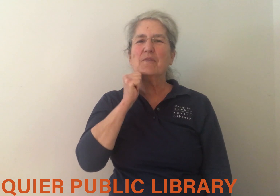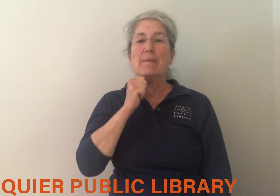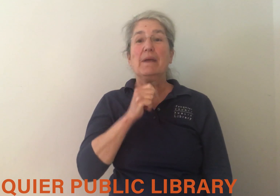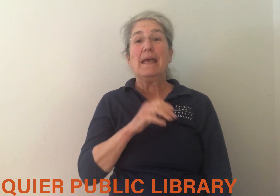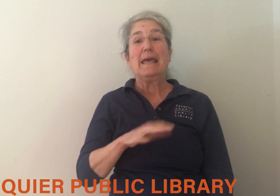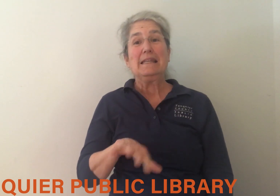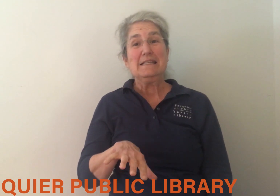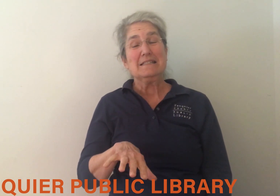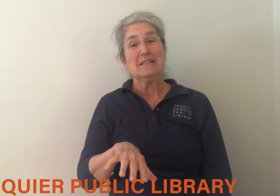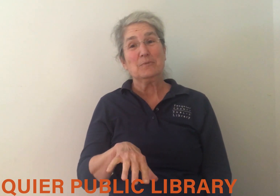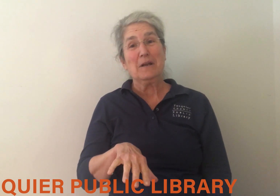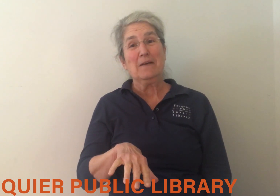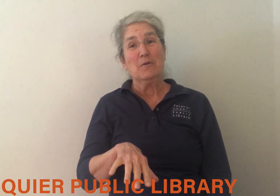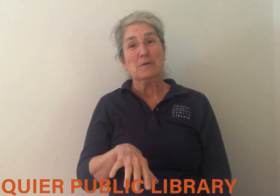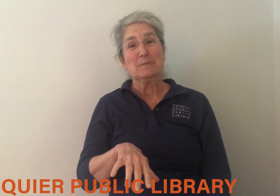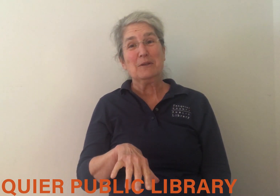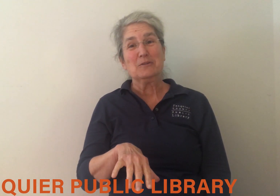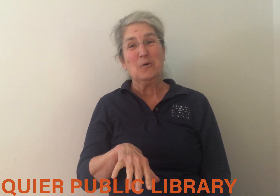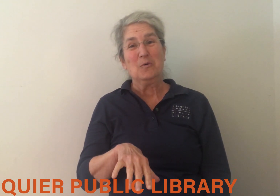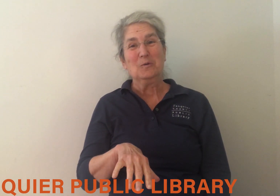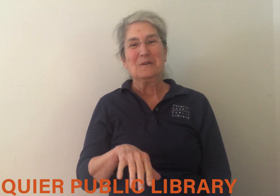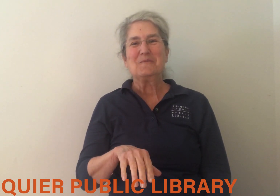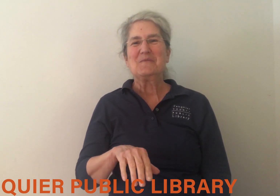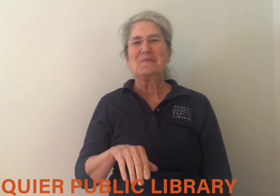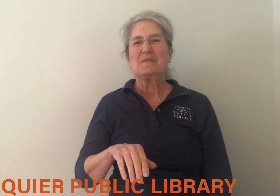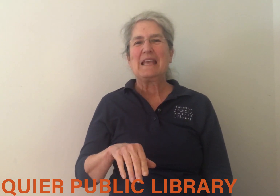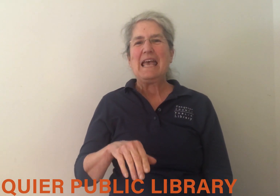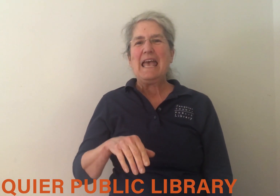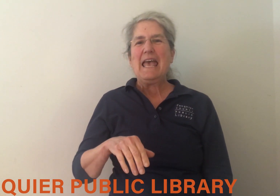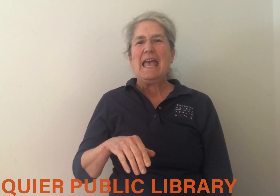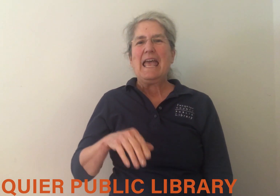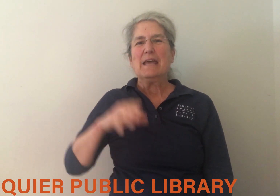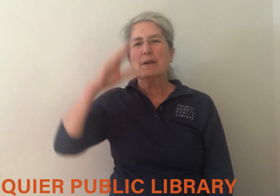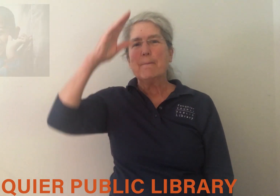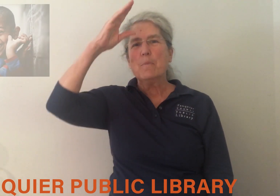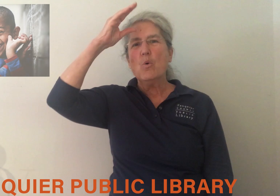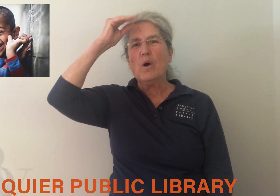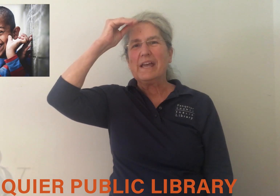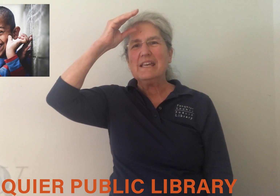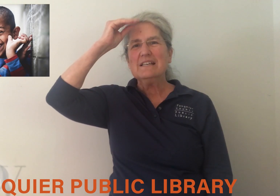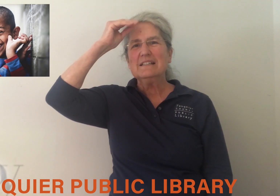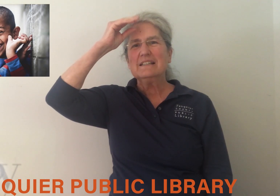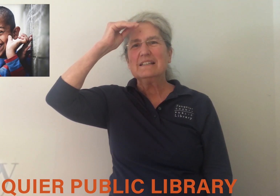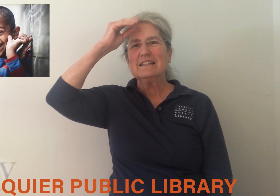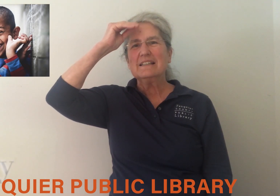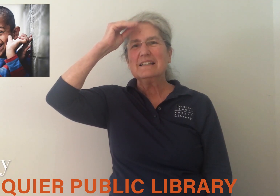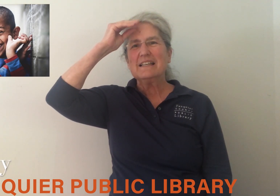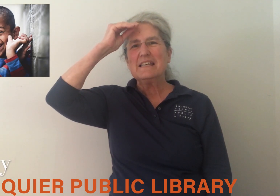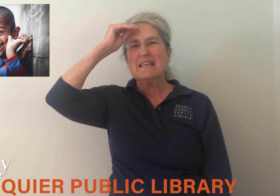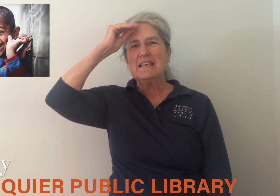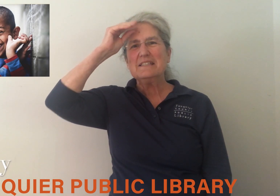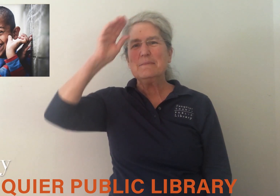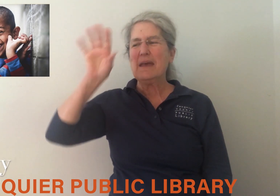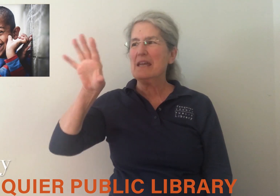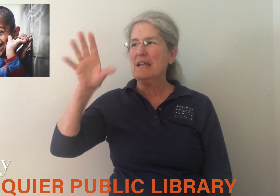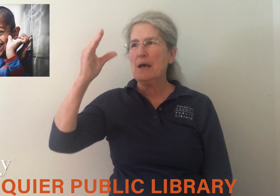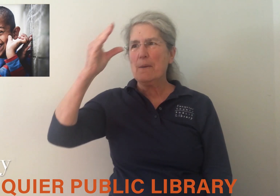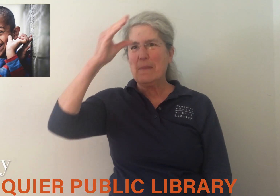from. At least that's what I've always been told. And boy is made